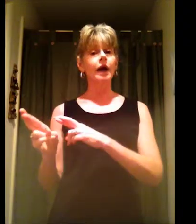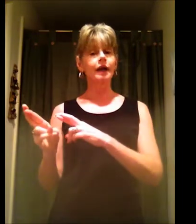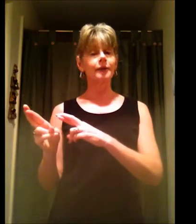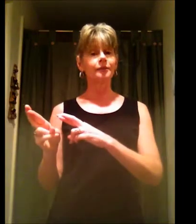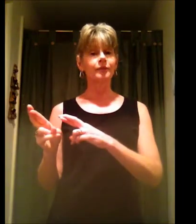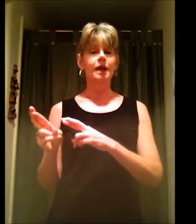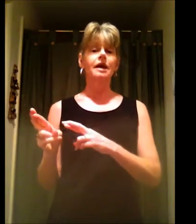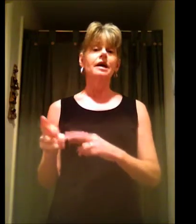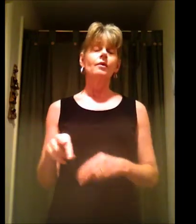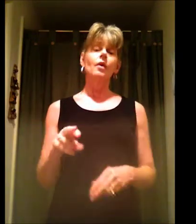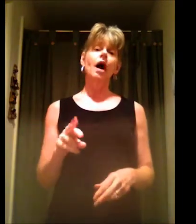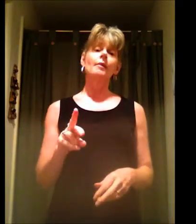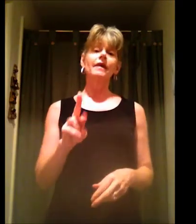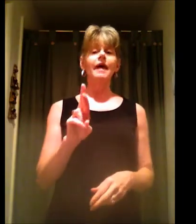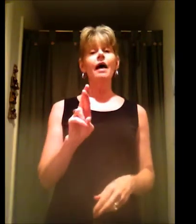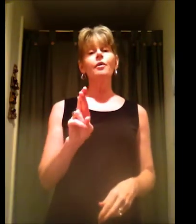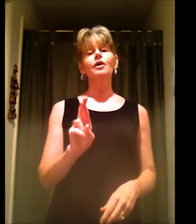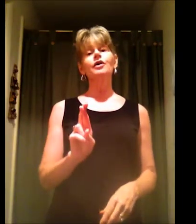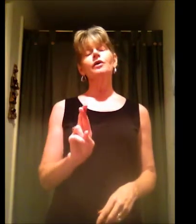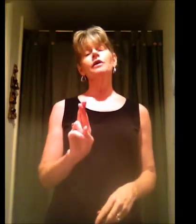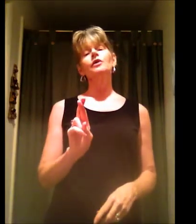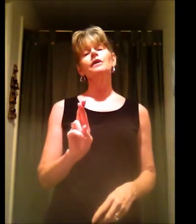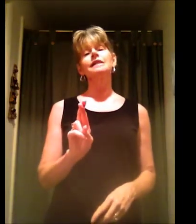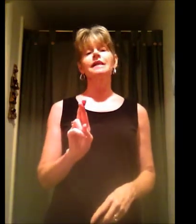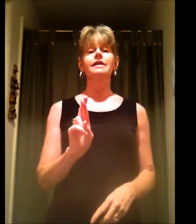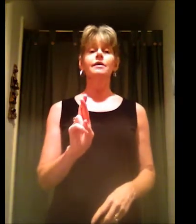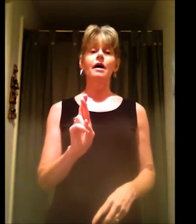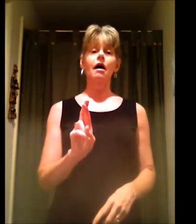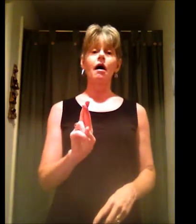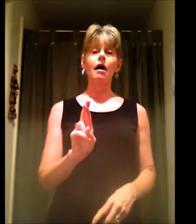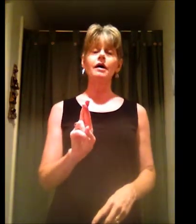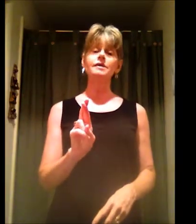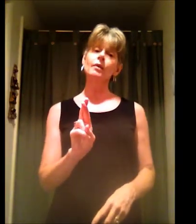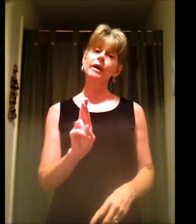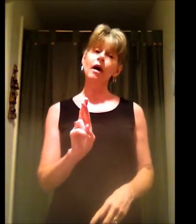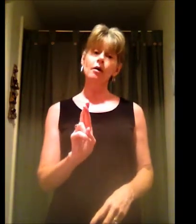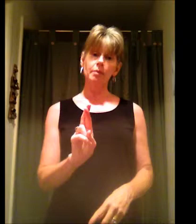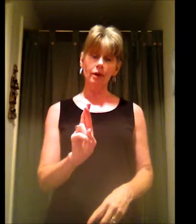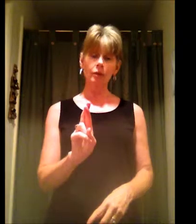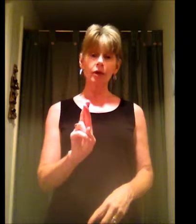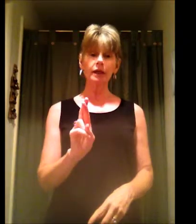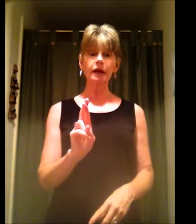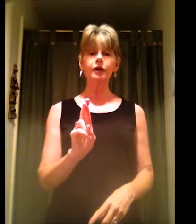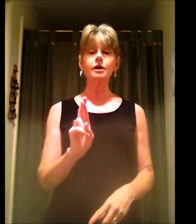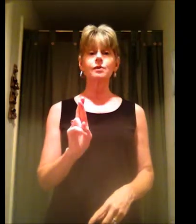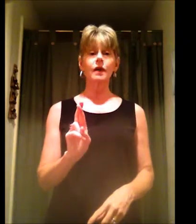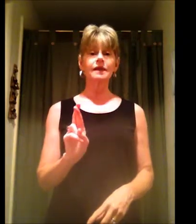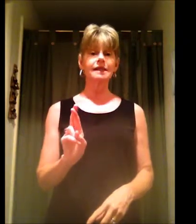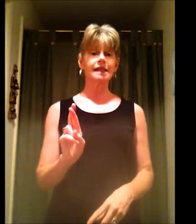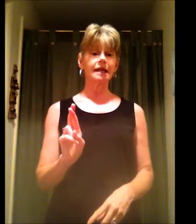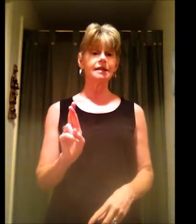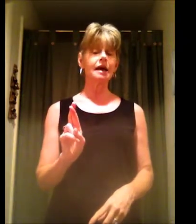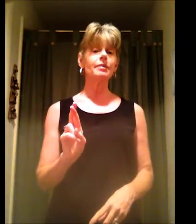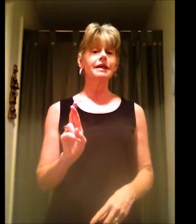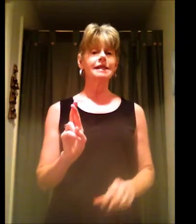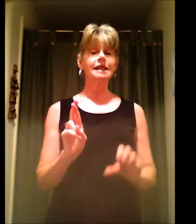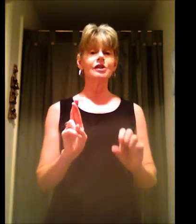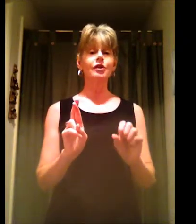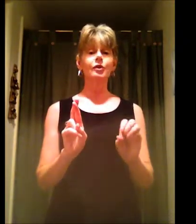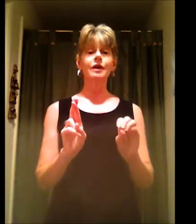Ready. In that word, you'll see that the R is what we call a billboard letter. It's one that stands up and it's easier to read